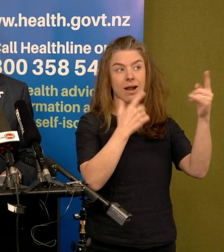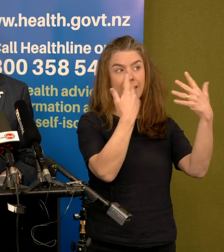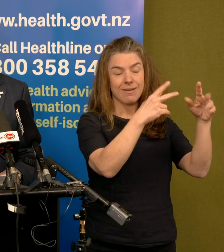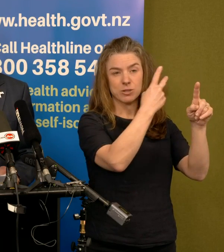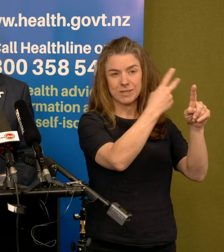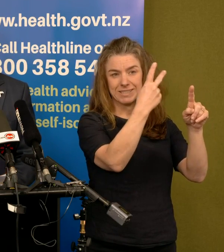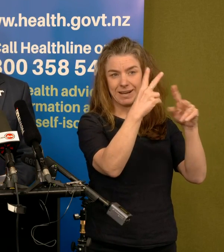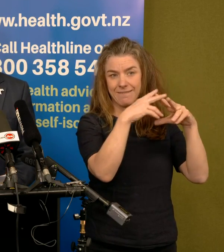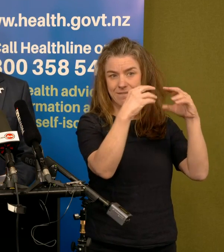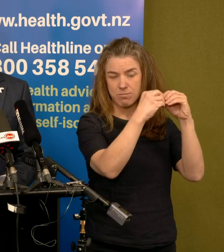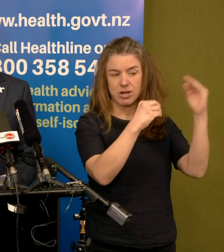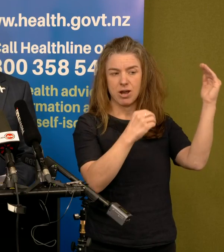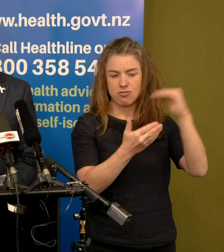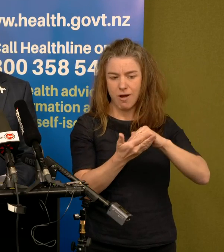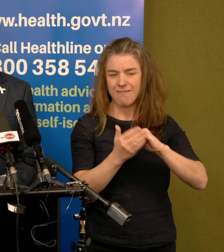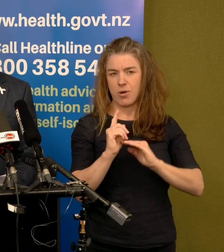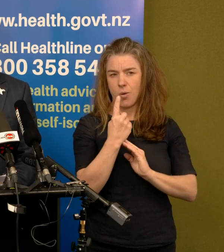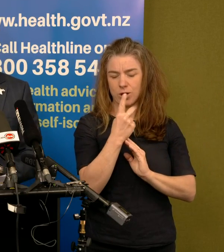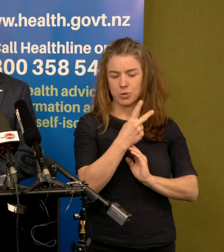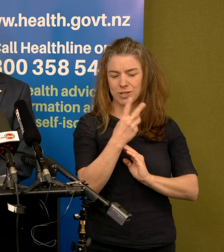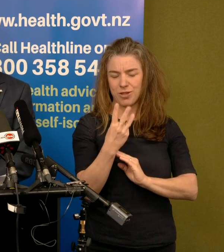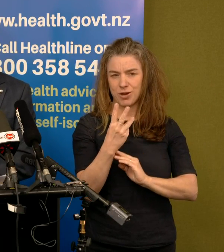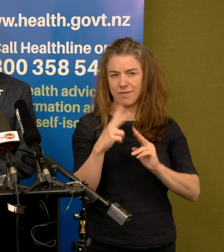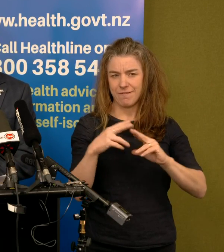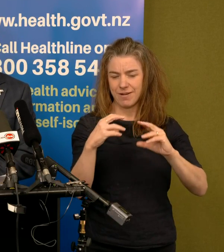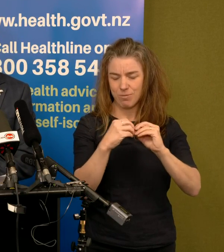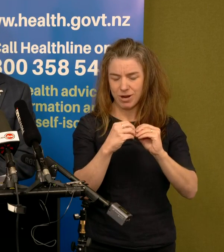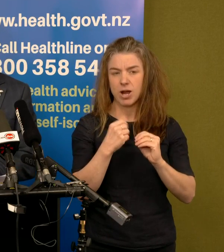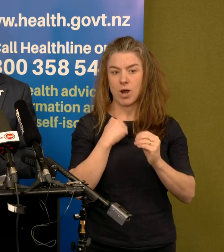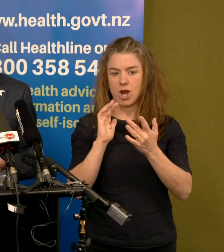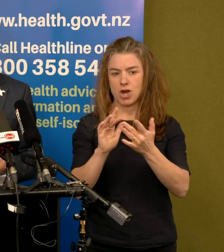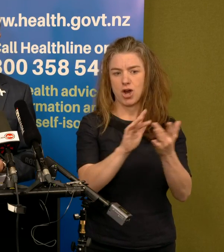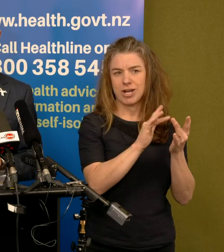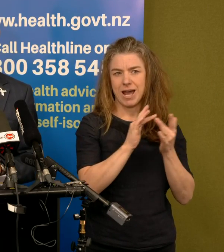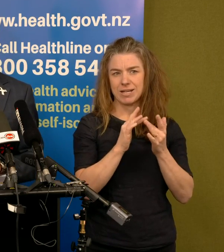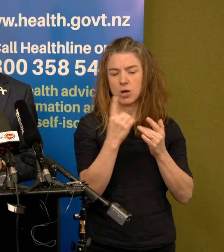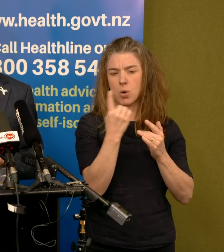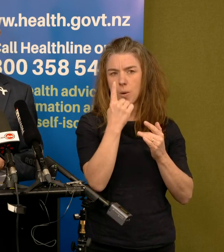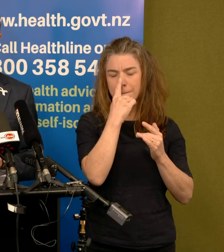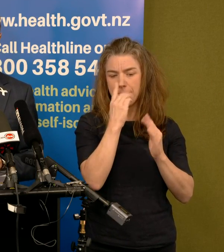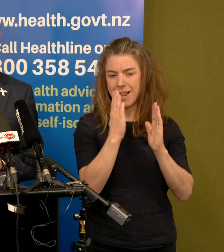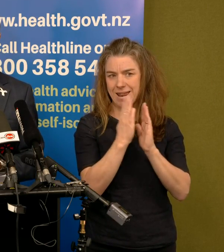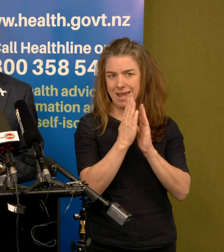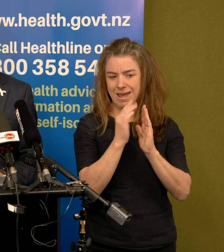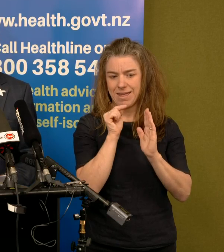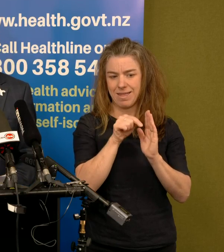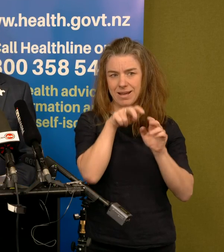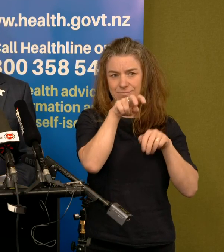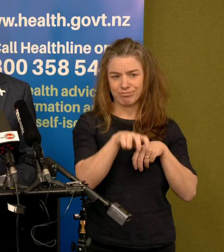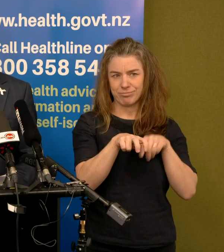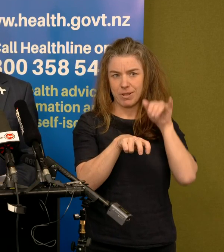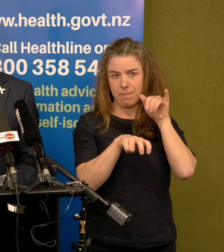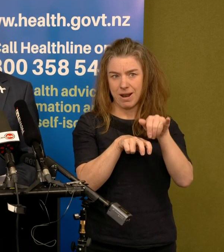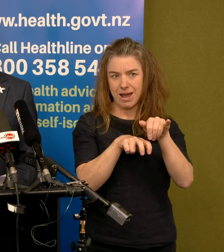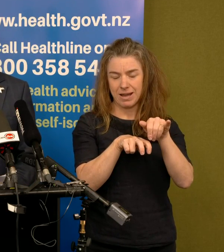of February. So let me go on here. In addition to proactive contact tracing of close contacts on that flight by public health